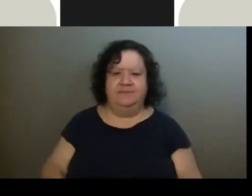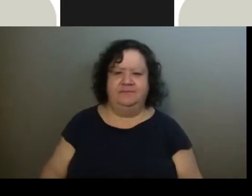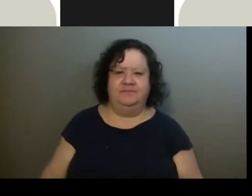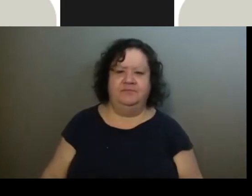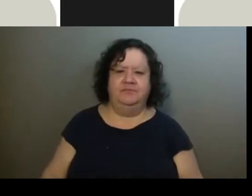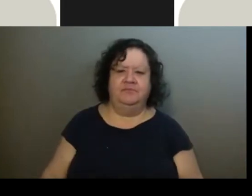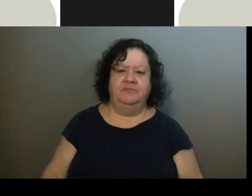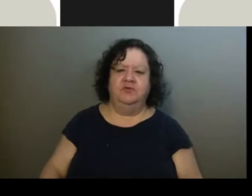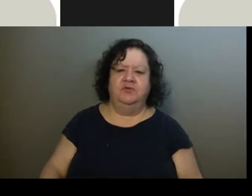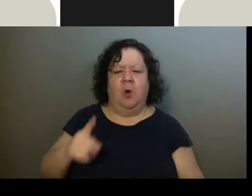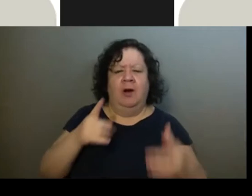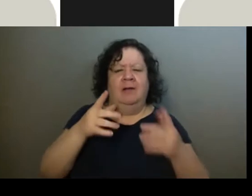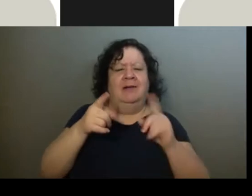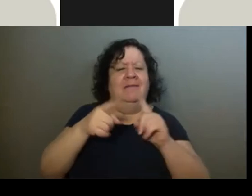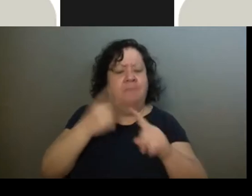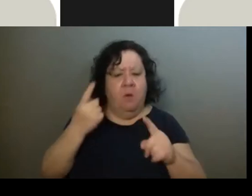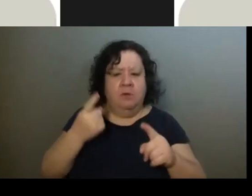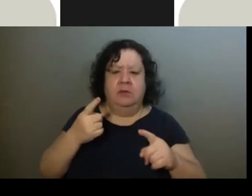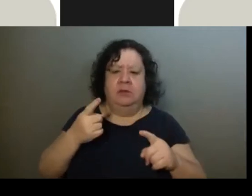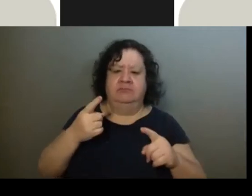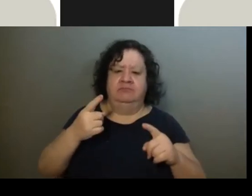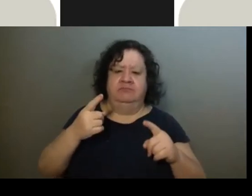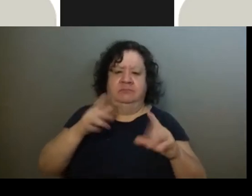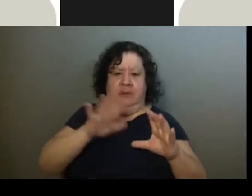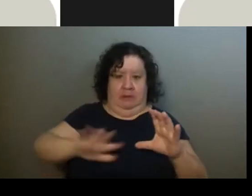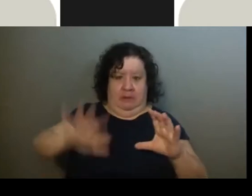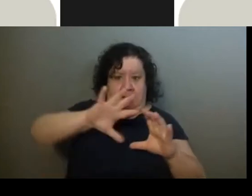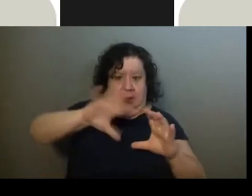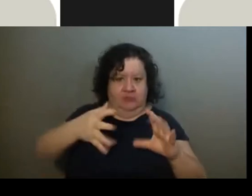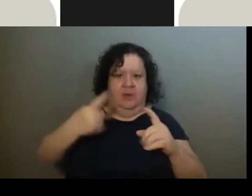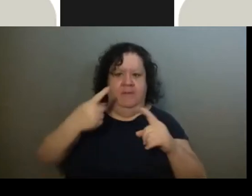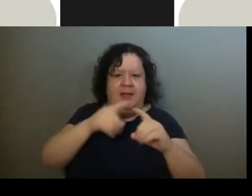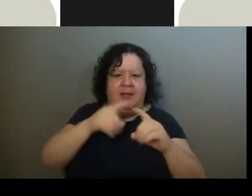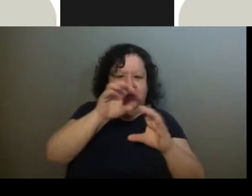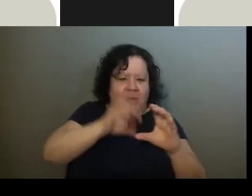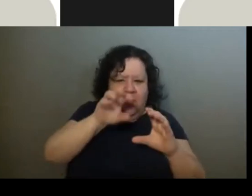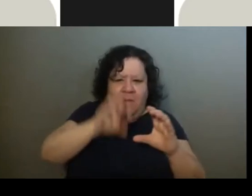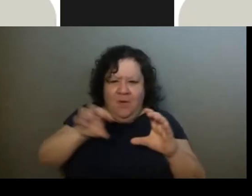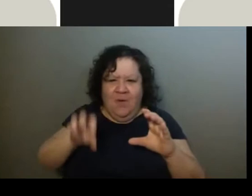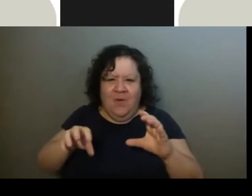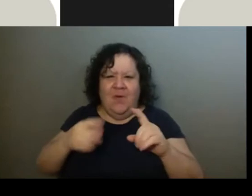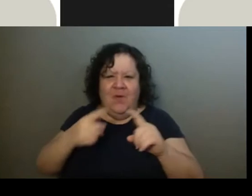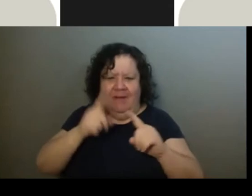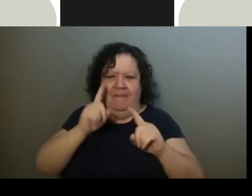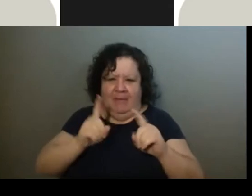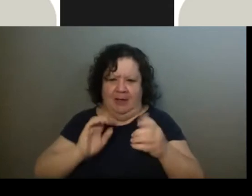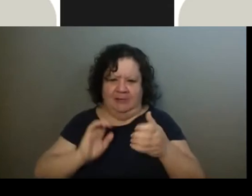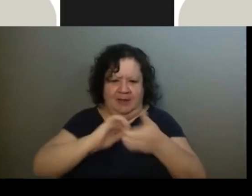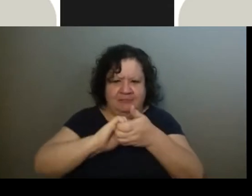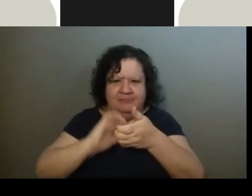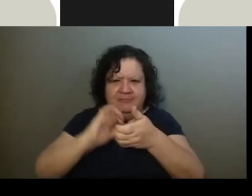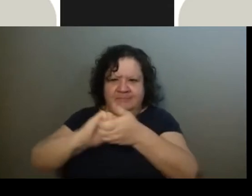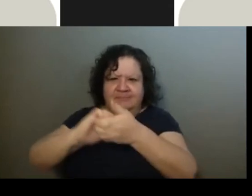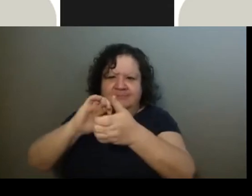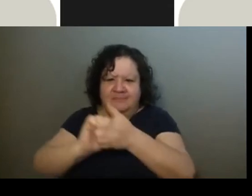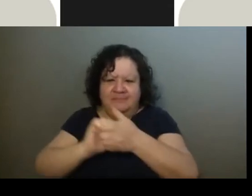for public-private partnerships and communication and partnerships with the organizations for persons with